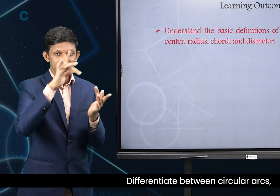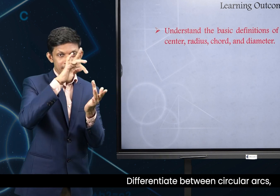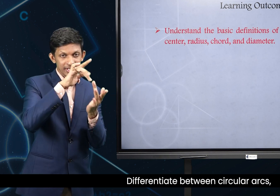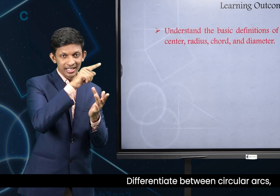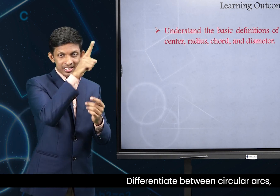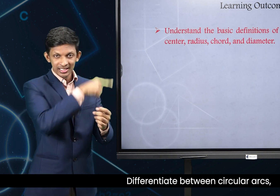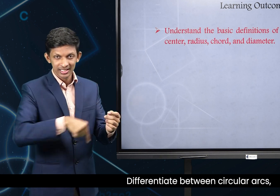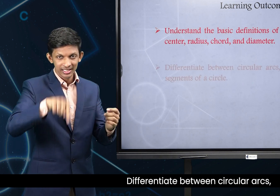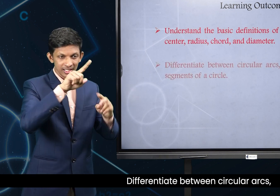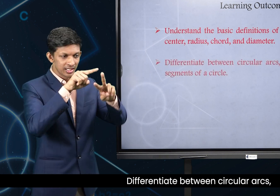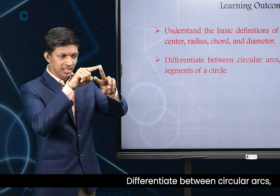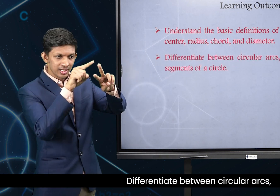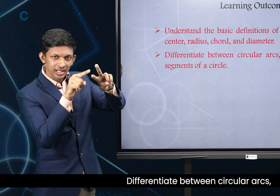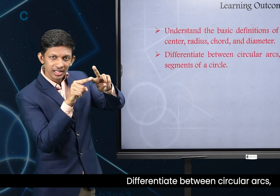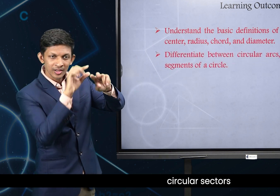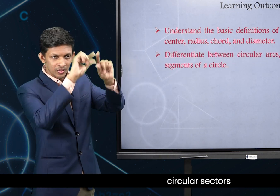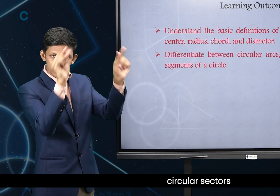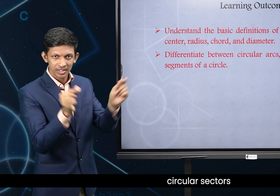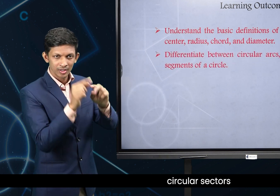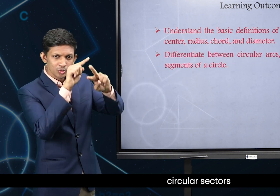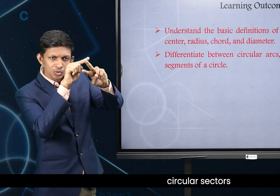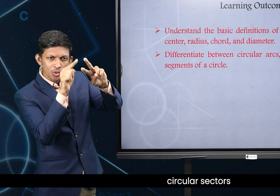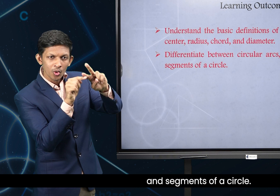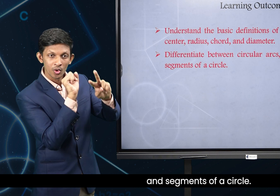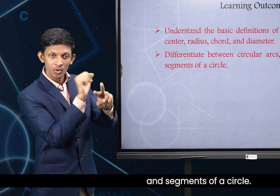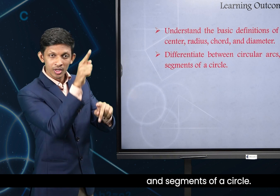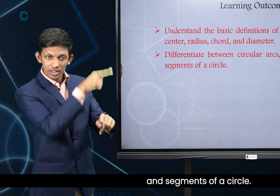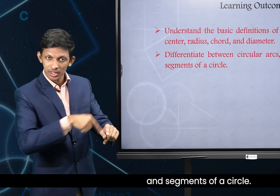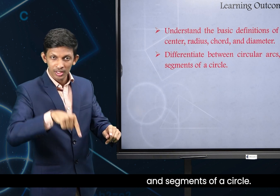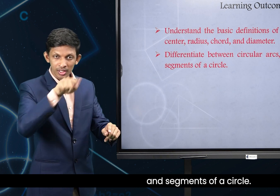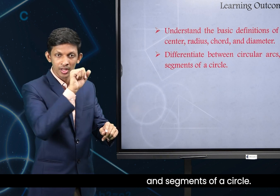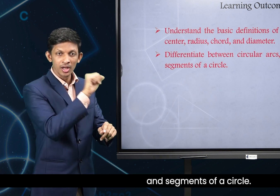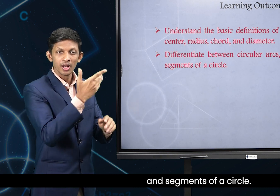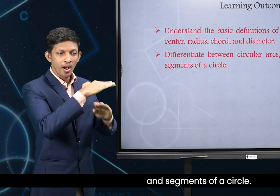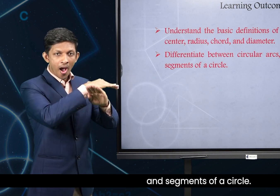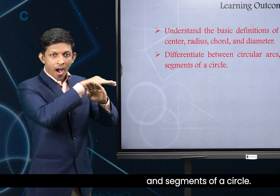Differentiate between circular arcs, circular sectors, and segments of a circle.